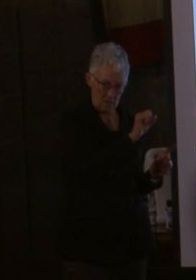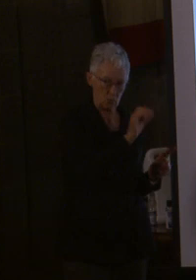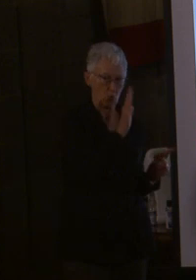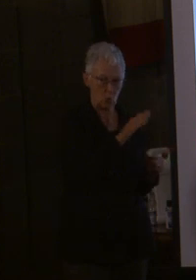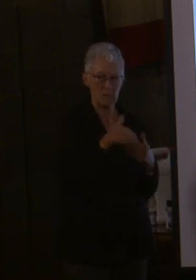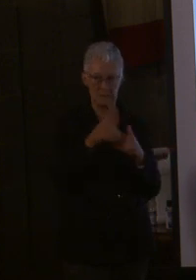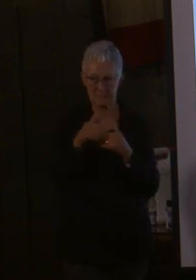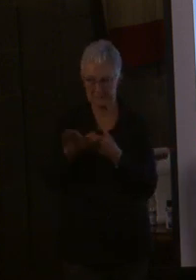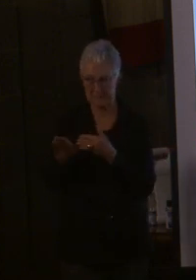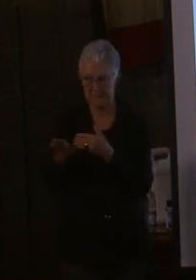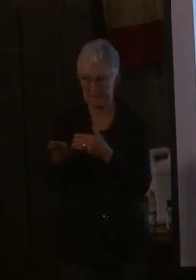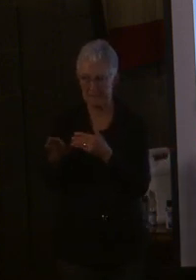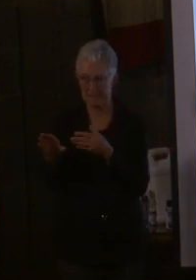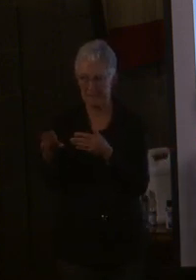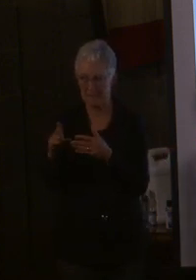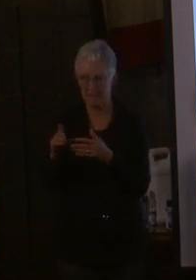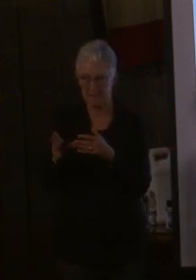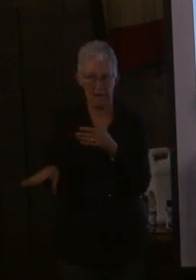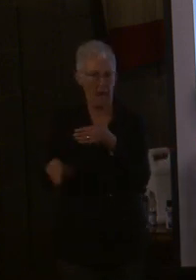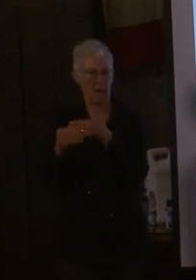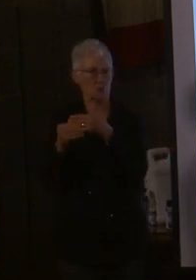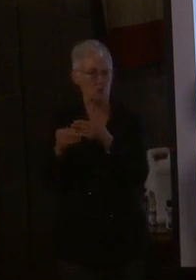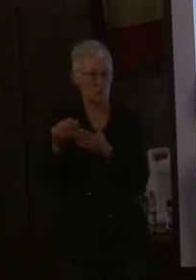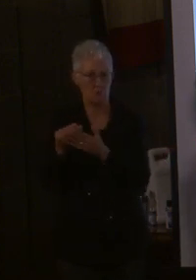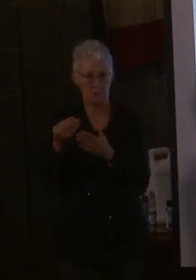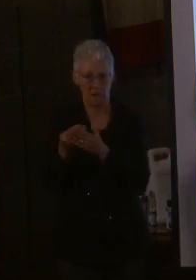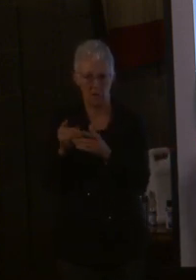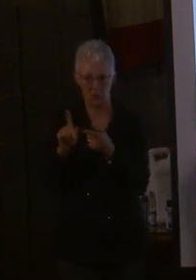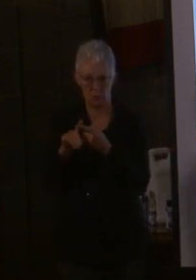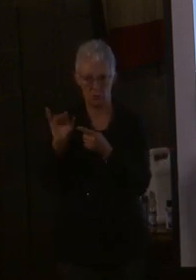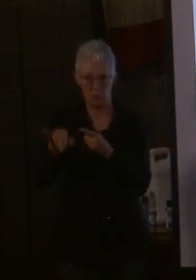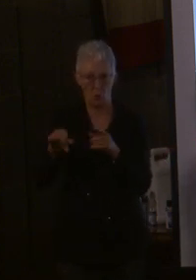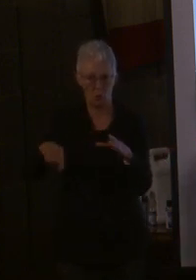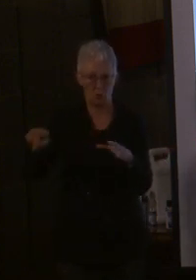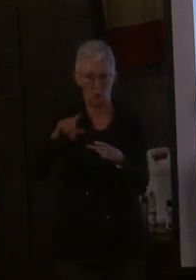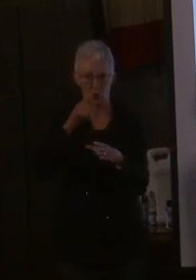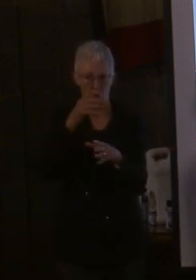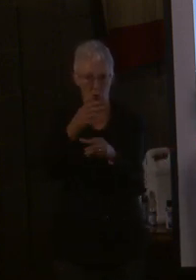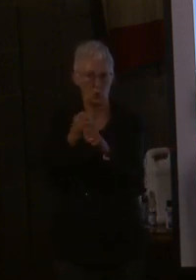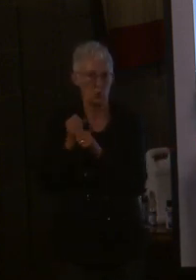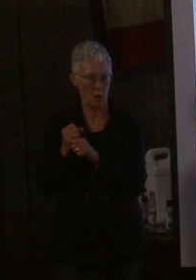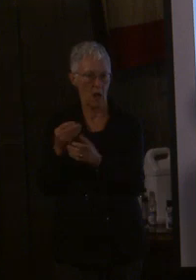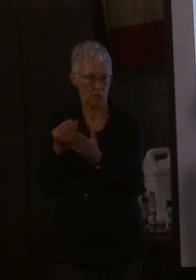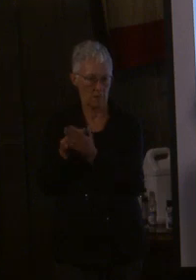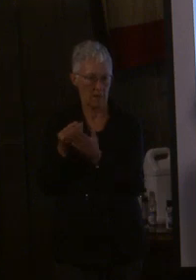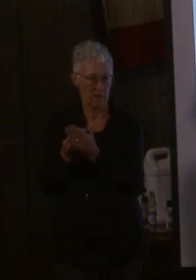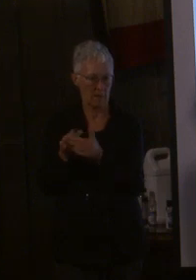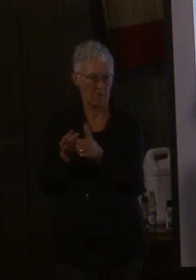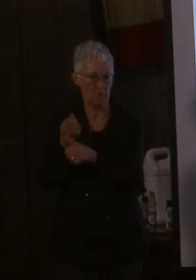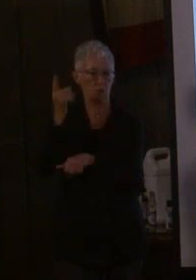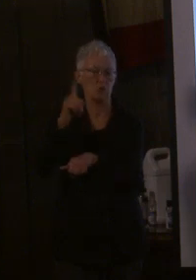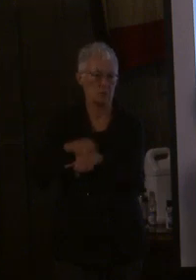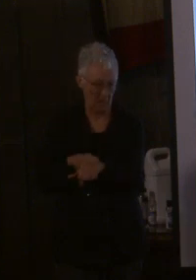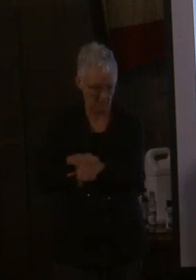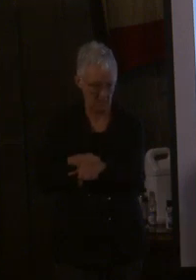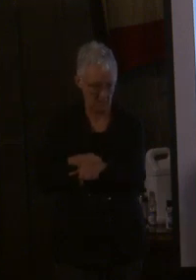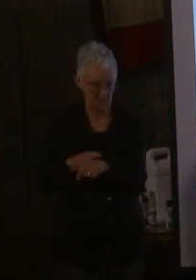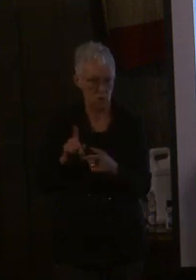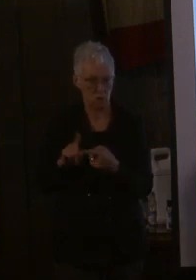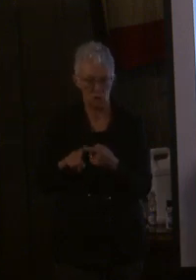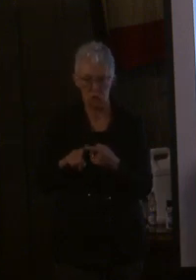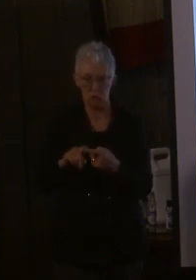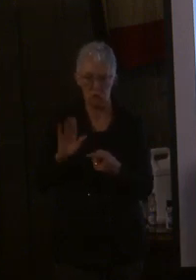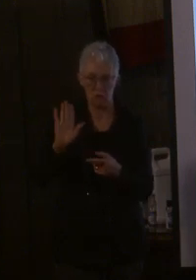supplemental payments to round one centers of worship guarantees to bring that grant